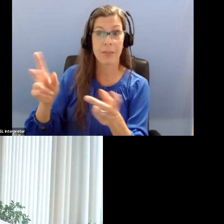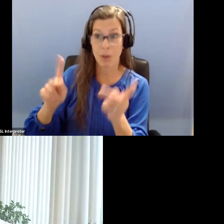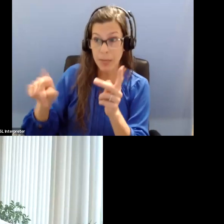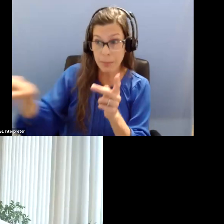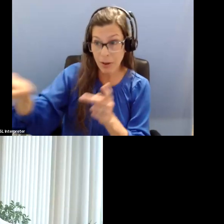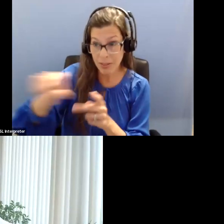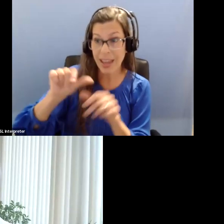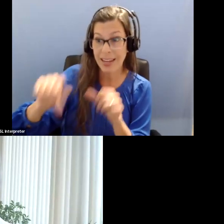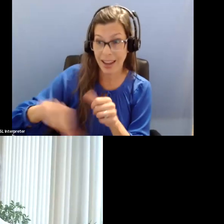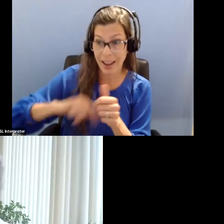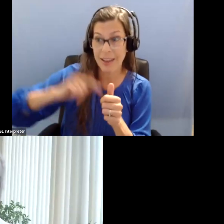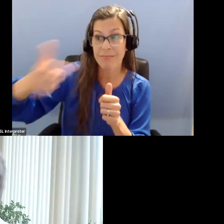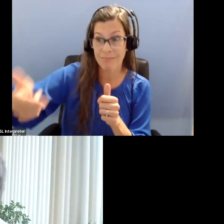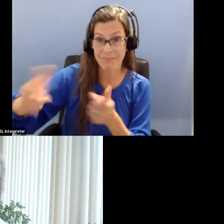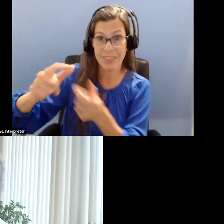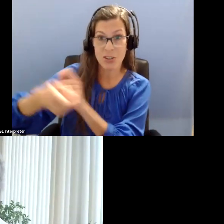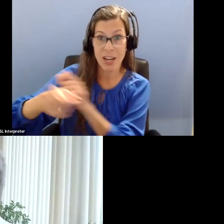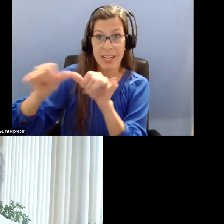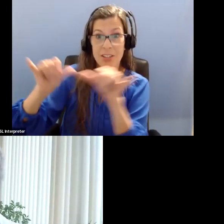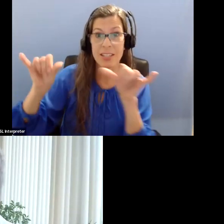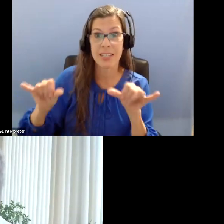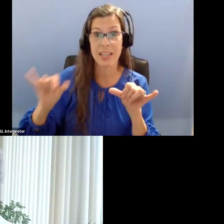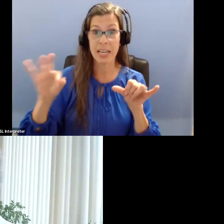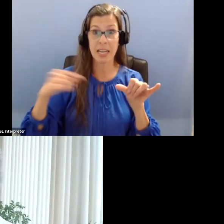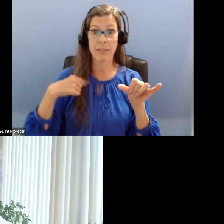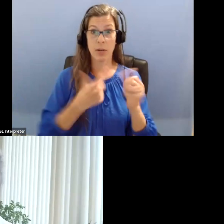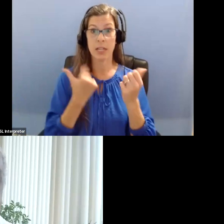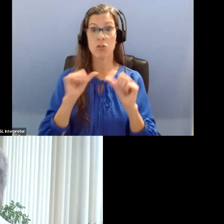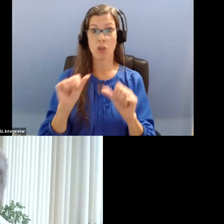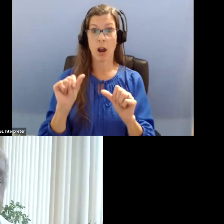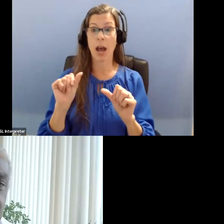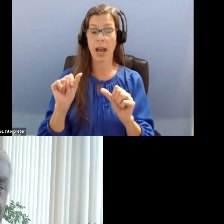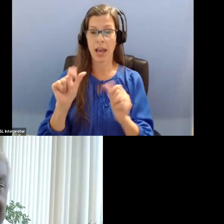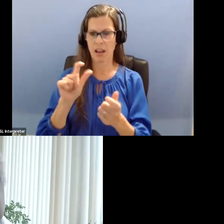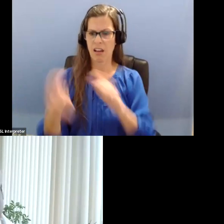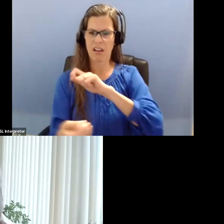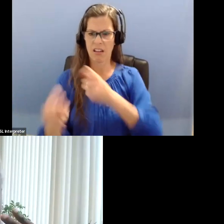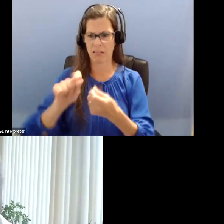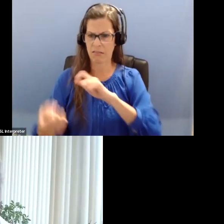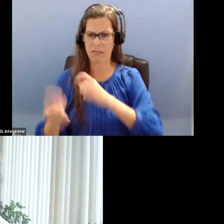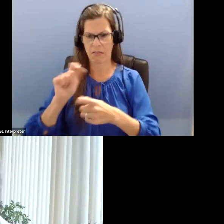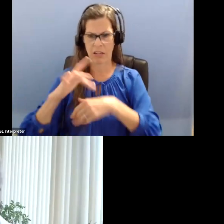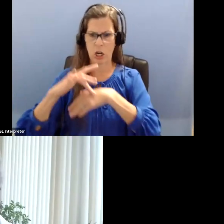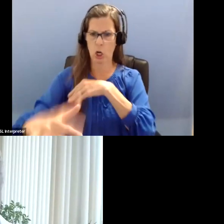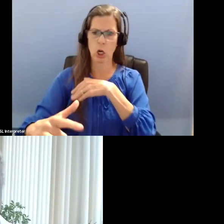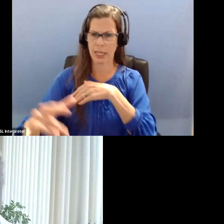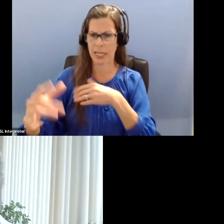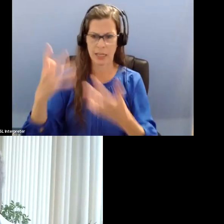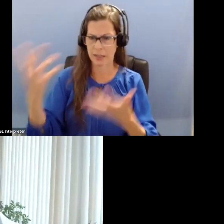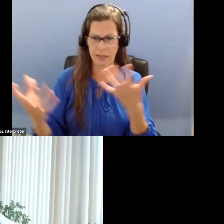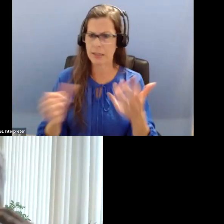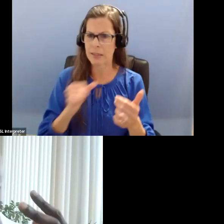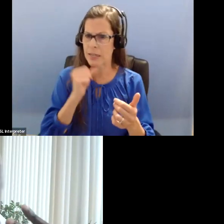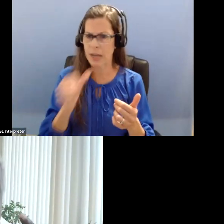the system. But if we try to do that prematurely, it's like taking a tree that's really not developed